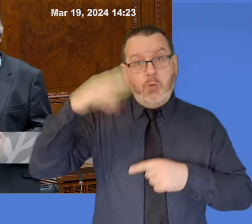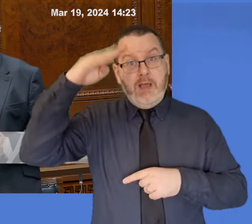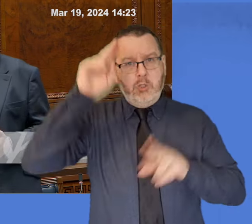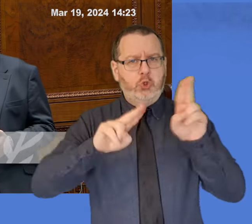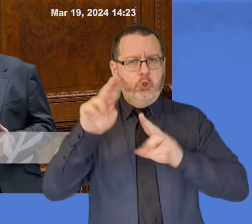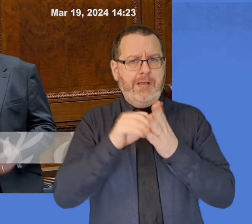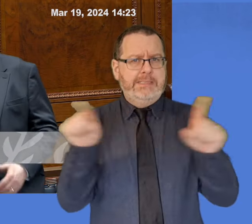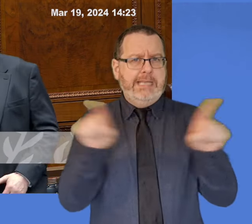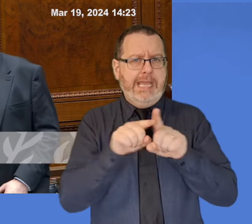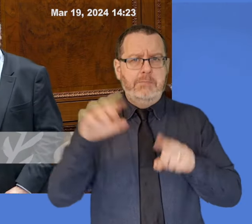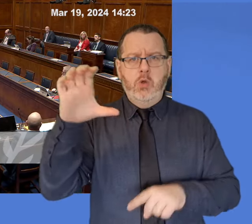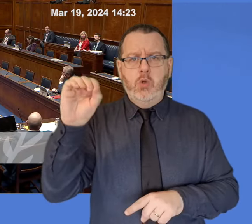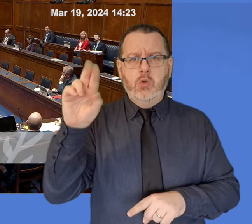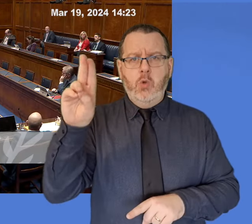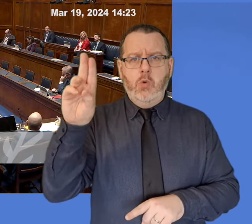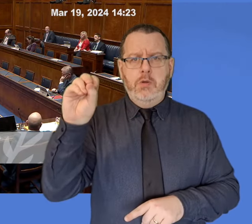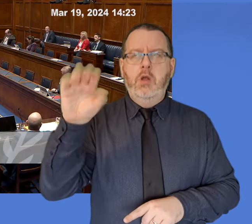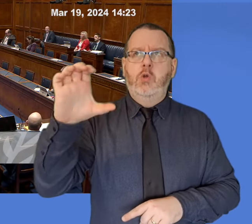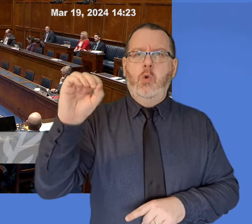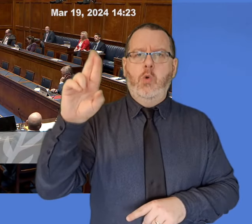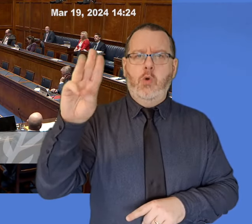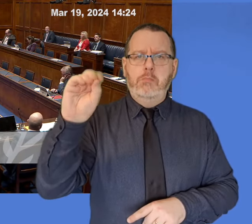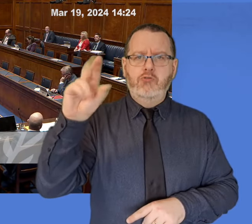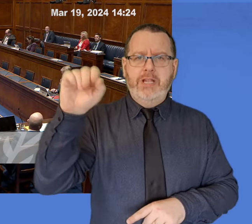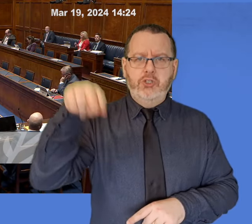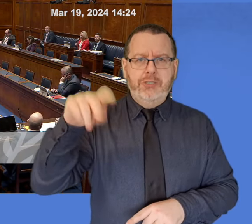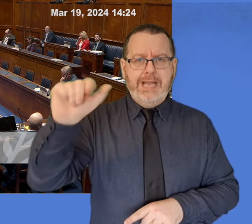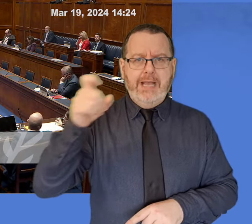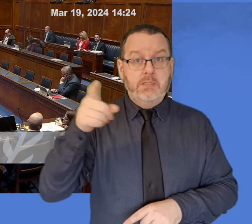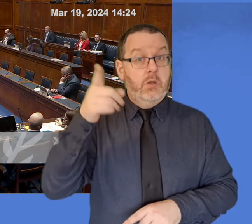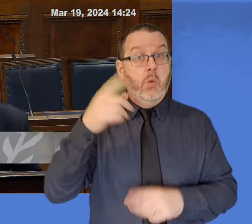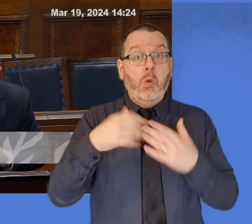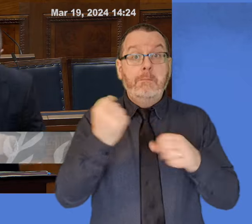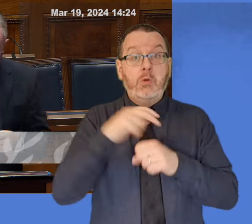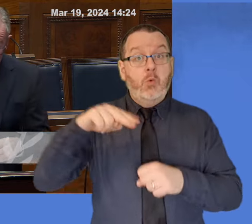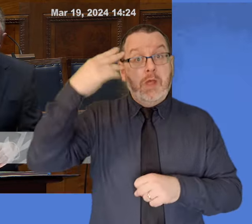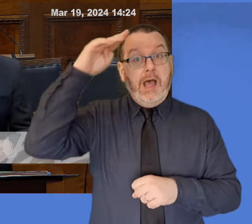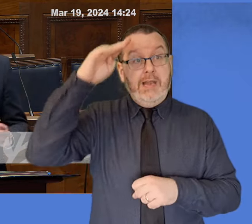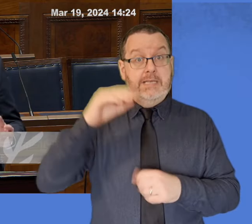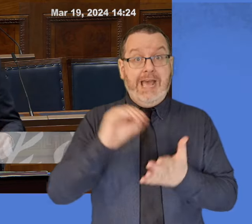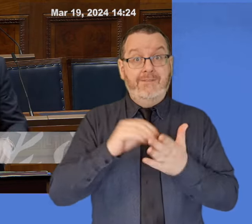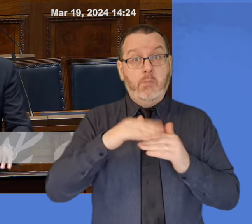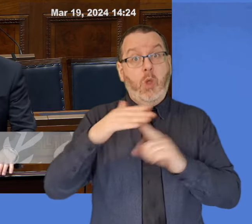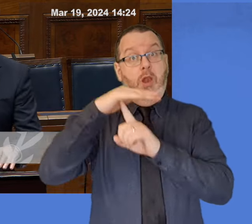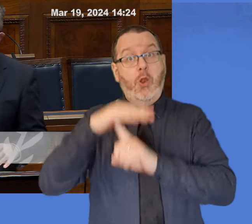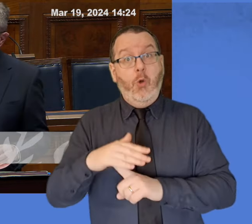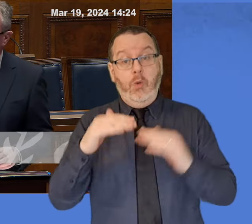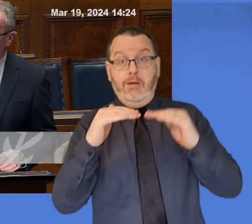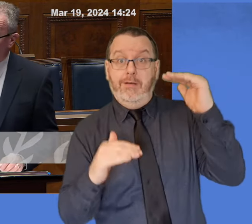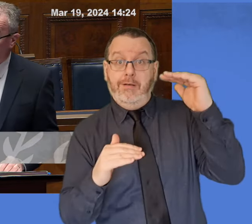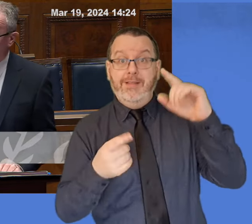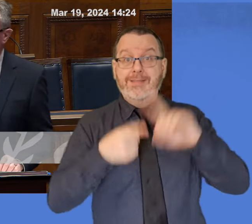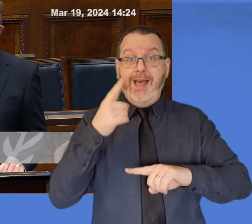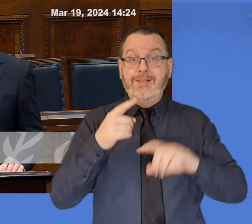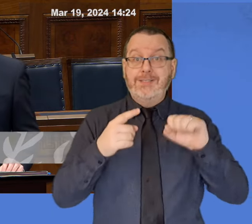would give businesses a huge advantage here compared to those in ROI and GB? Minister. Well, I don't actually believe that we